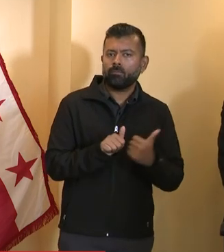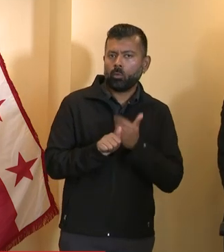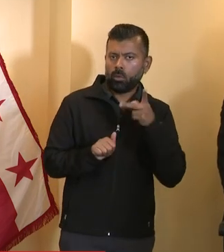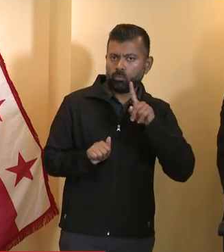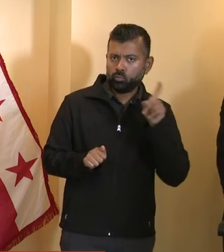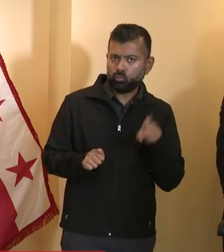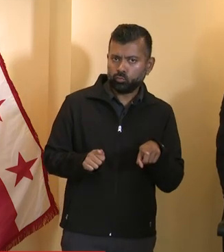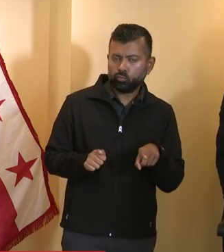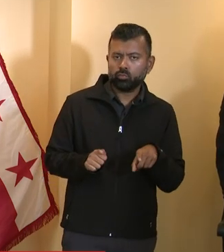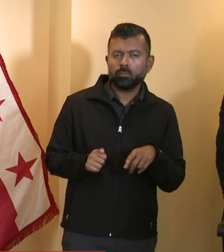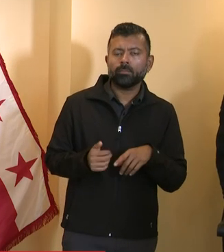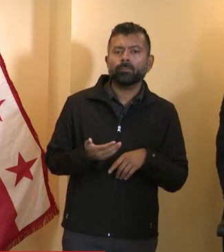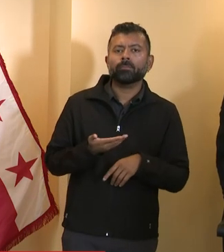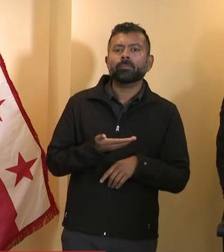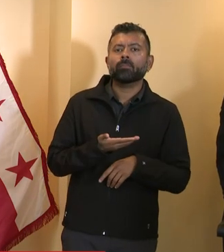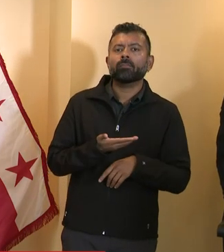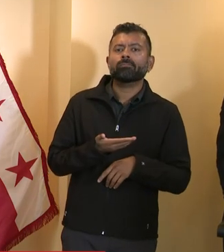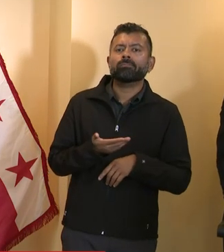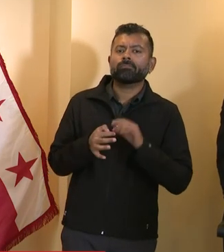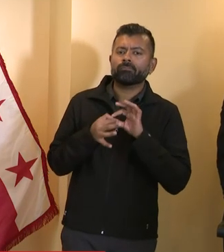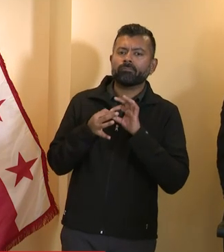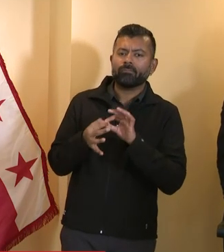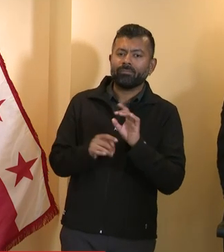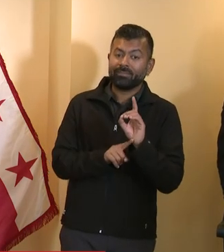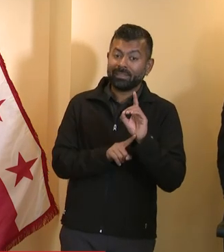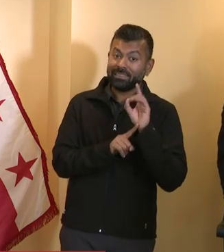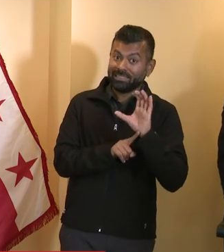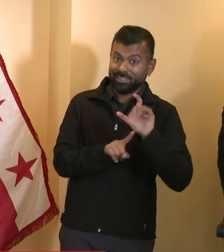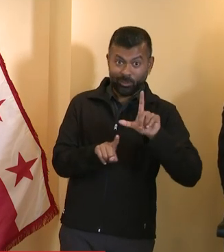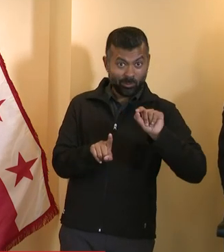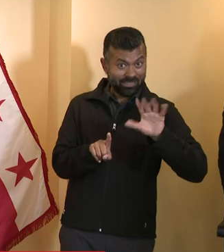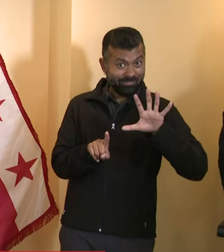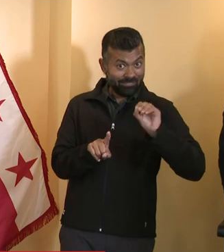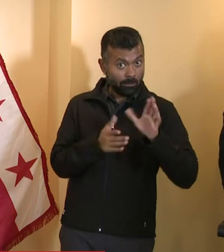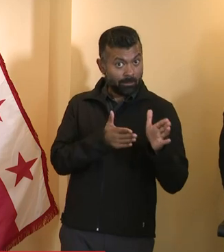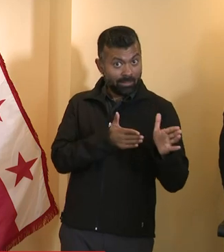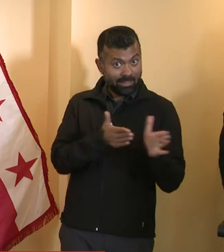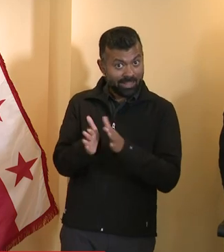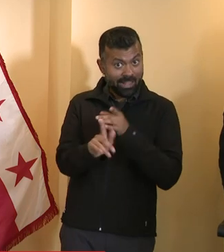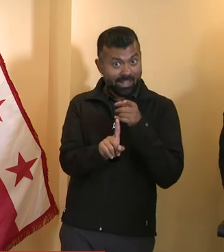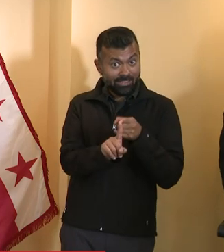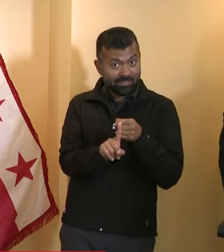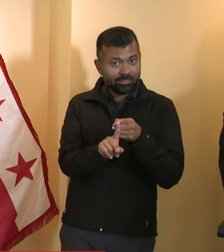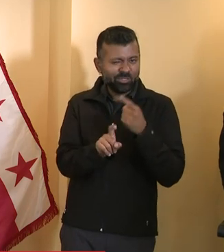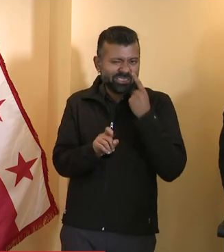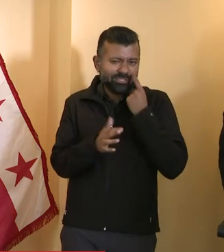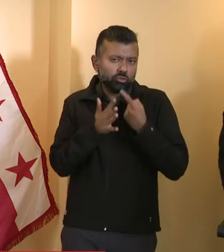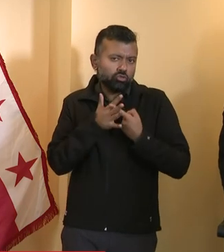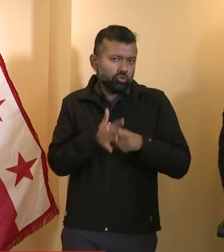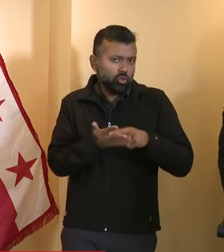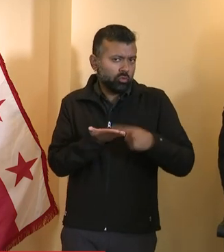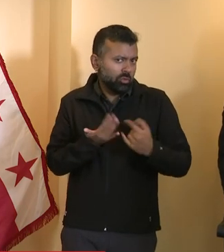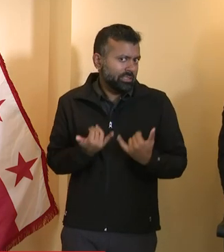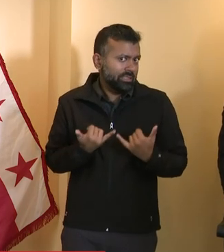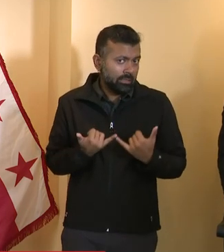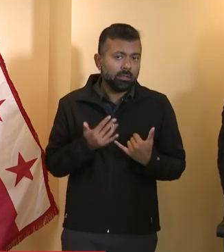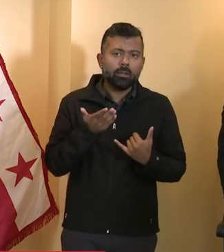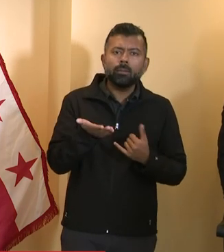the 2050 plan, and it's too soon to tell, of course, but what consideration is there around